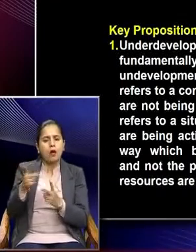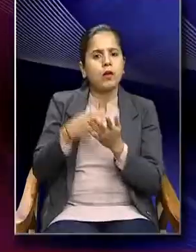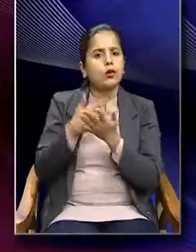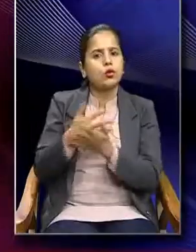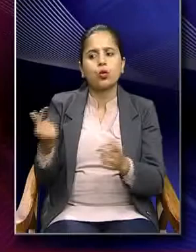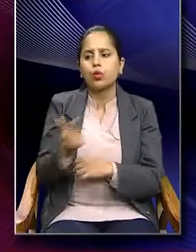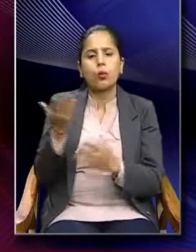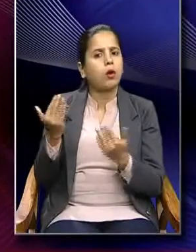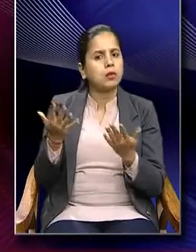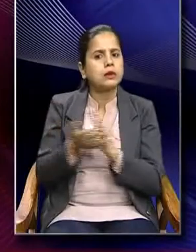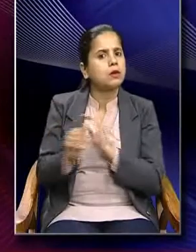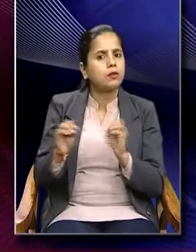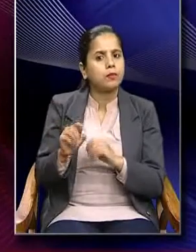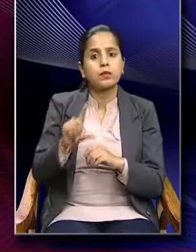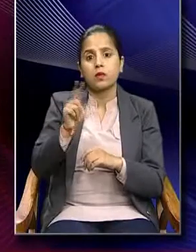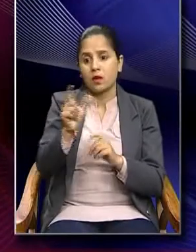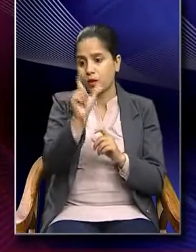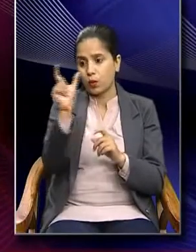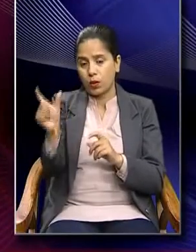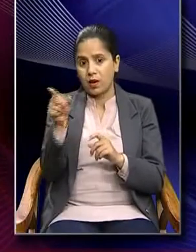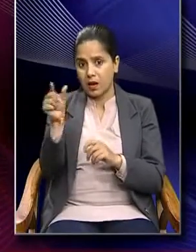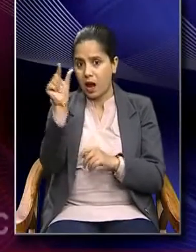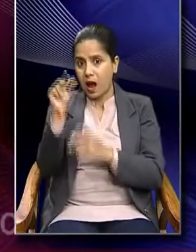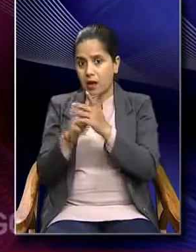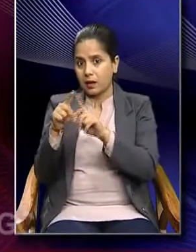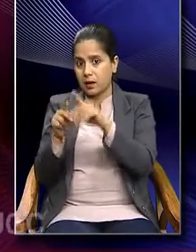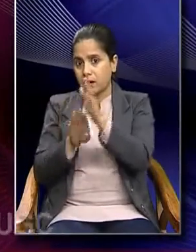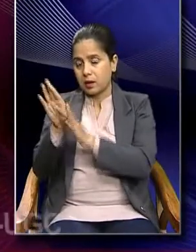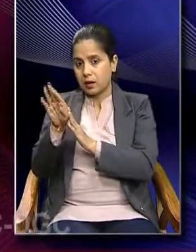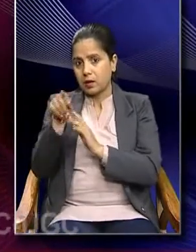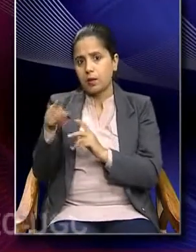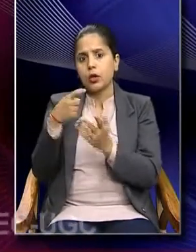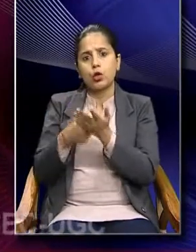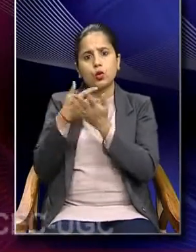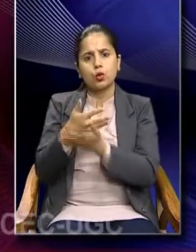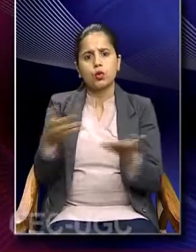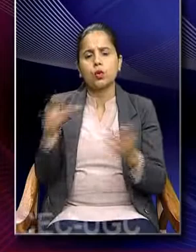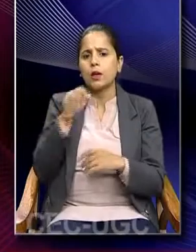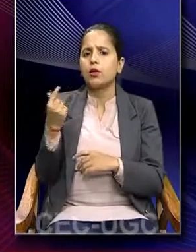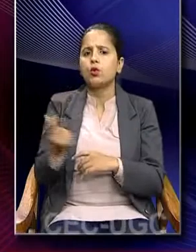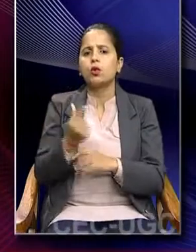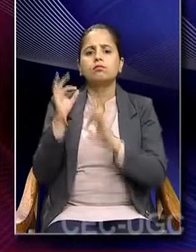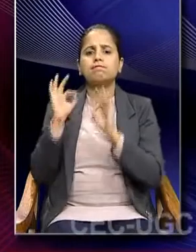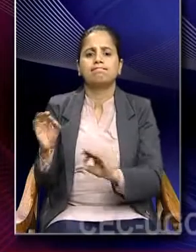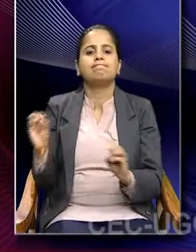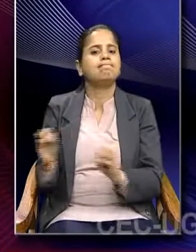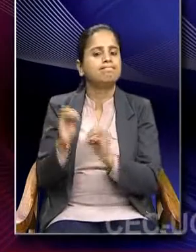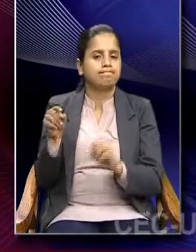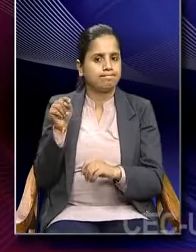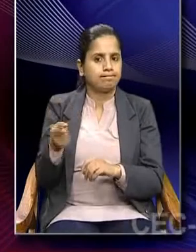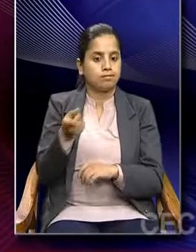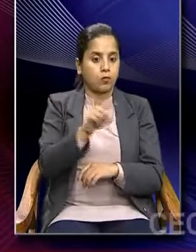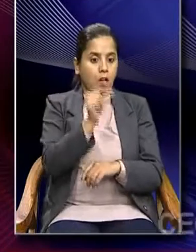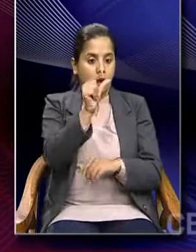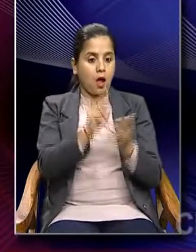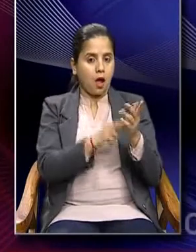term simply refers to a condition in which resources are not being used.